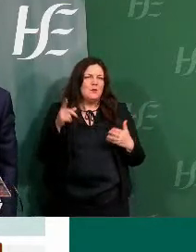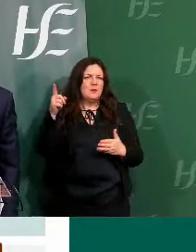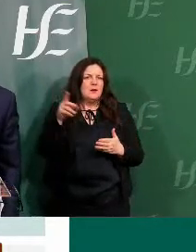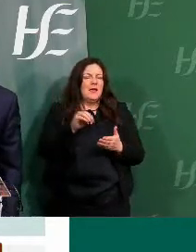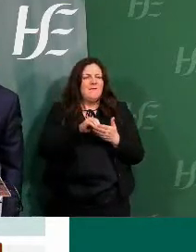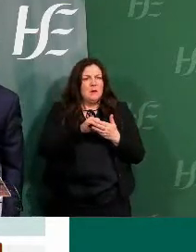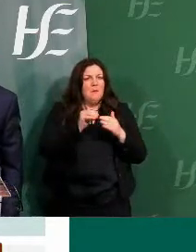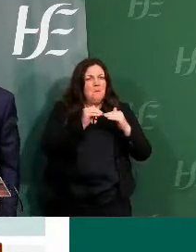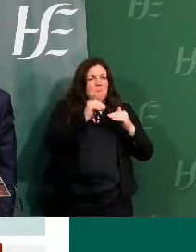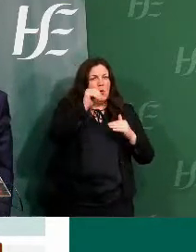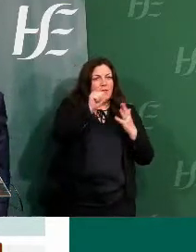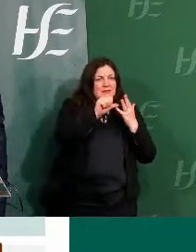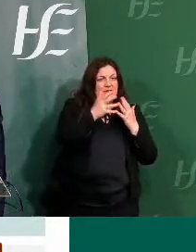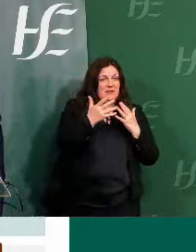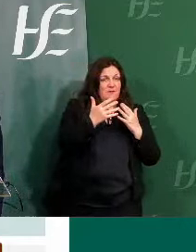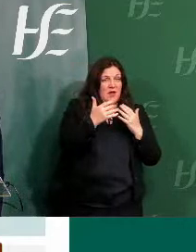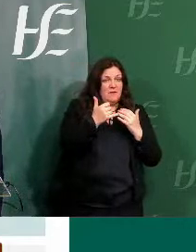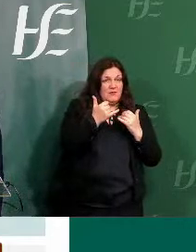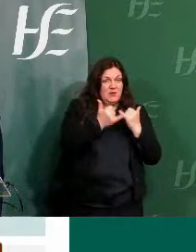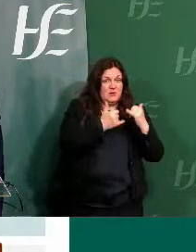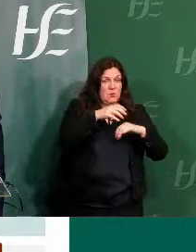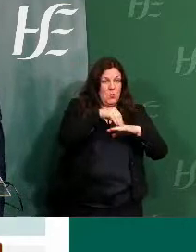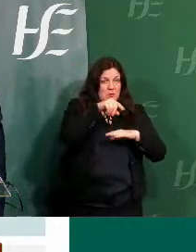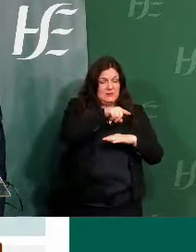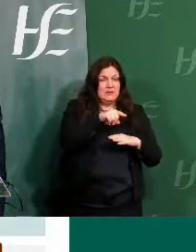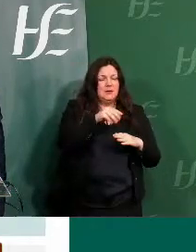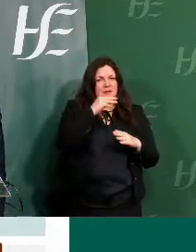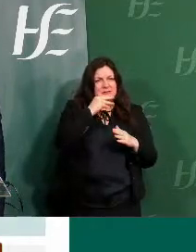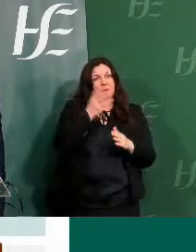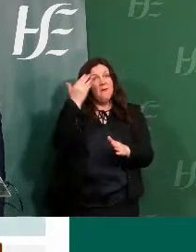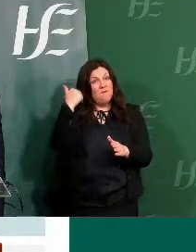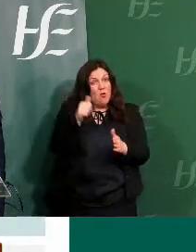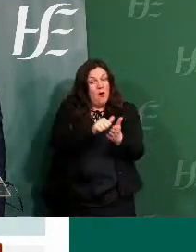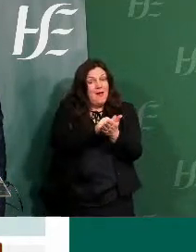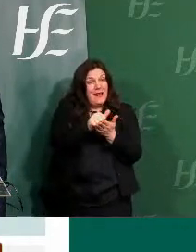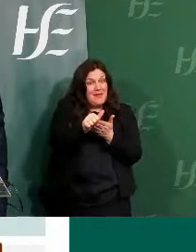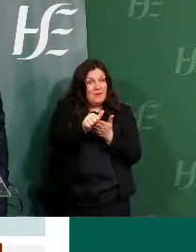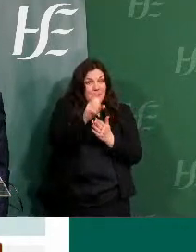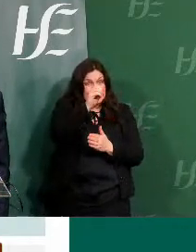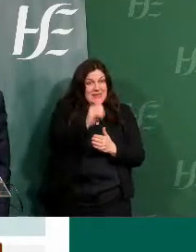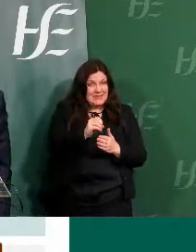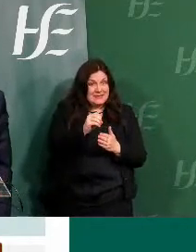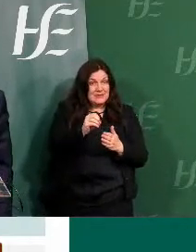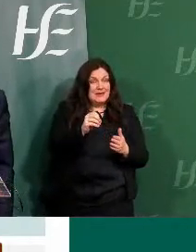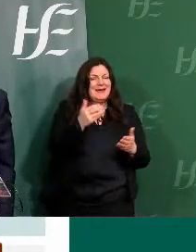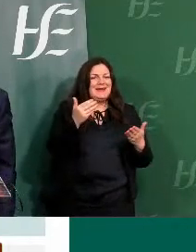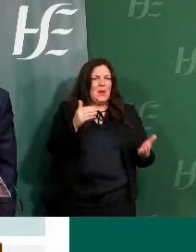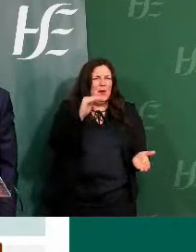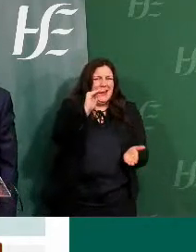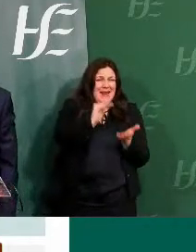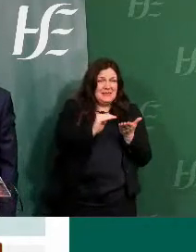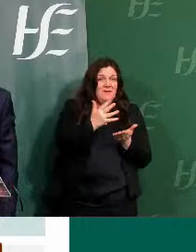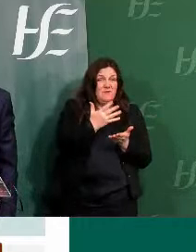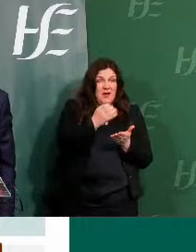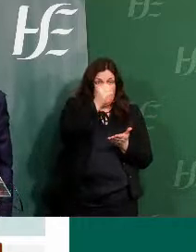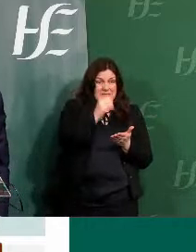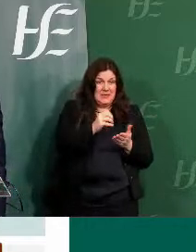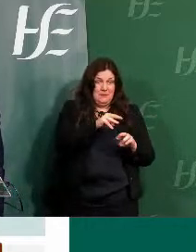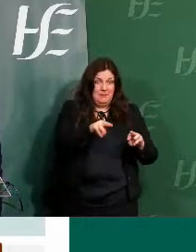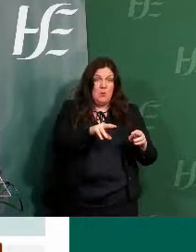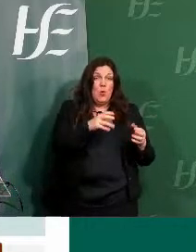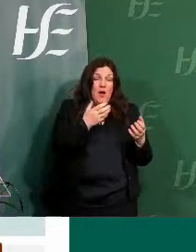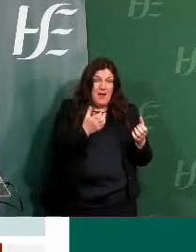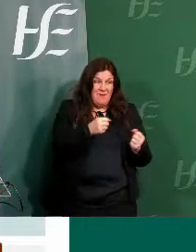65 age group, they were accounting for over 11% of cases only a few weeks ago. Now it's less than 5% of cases. And